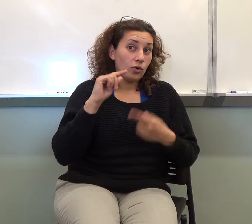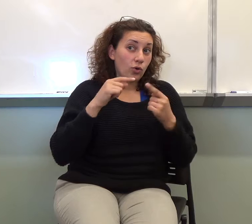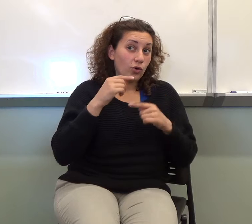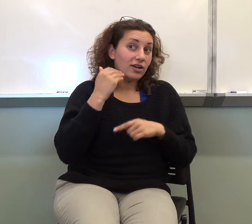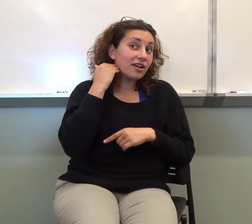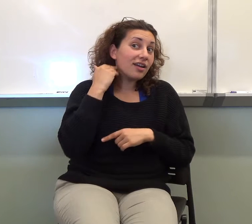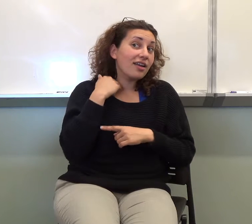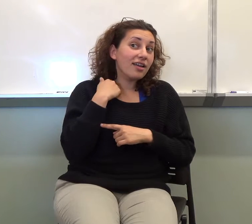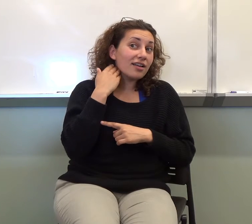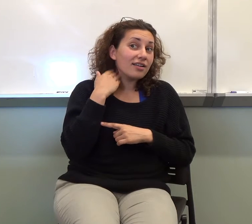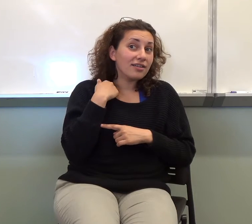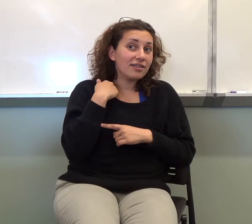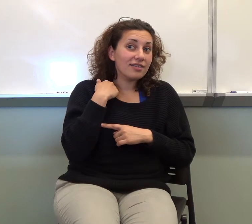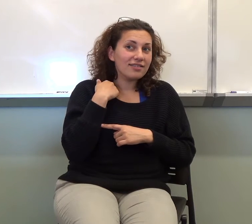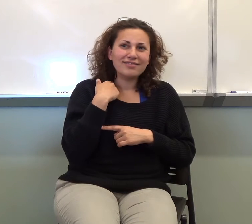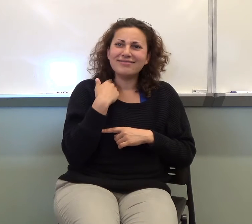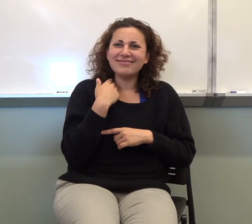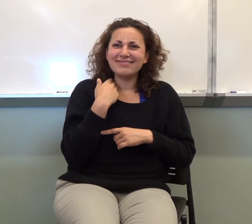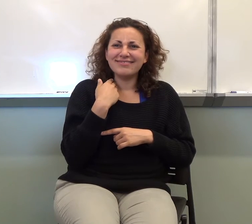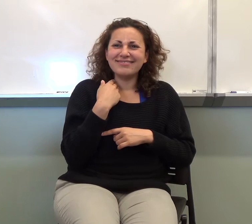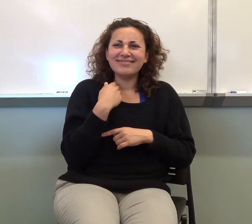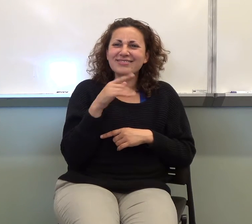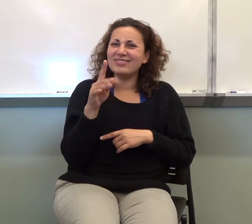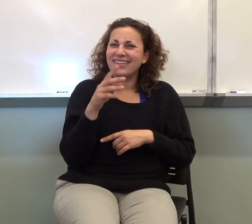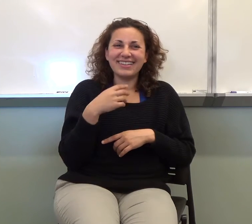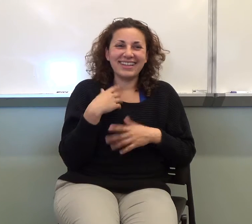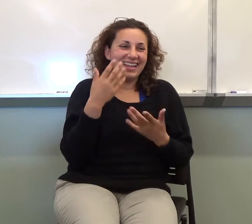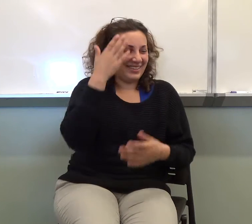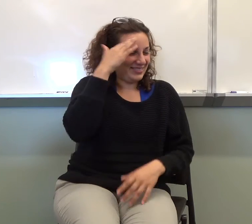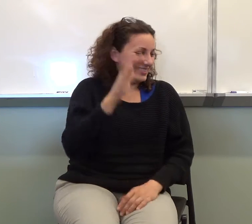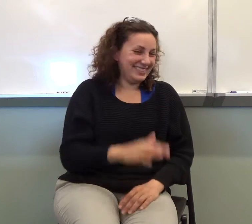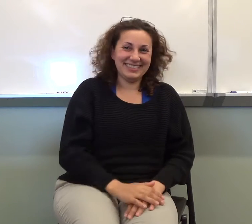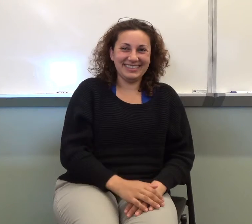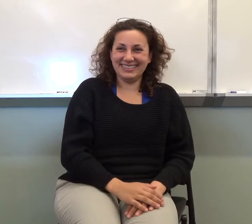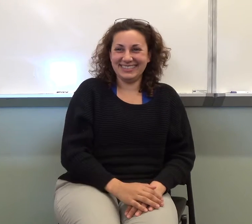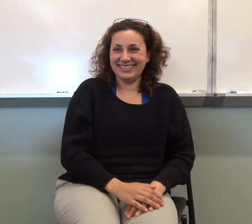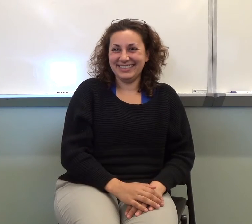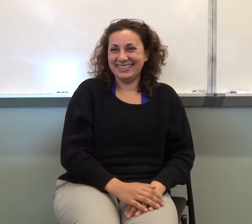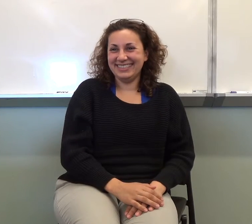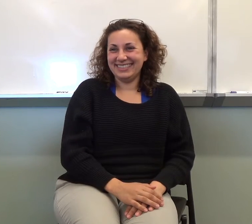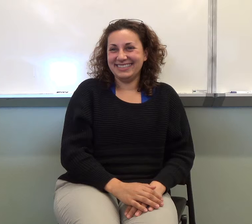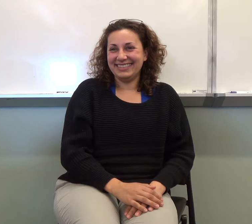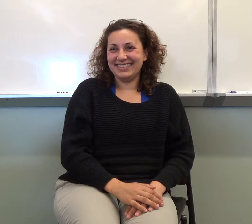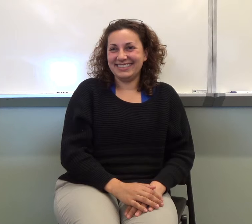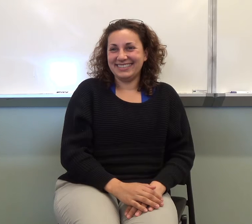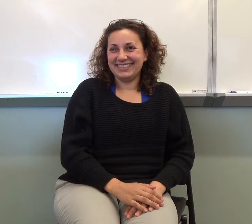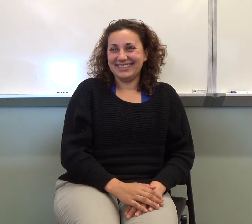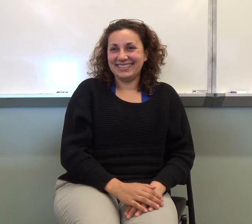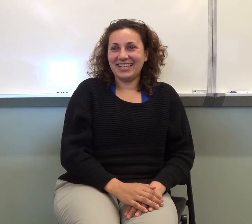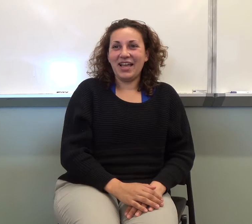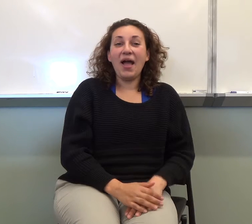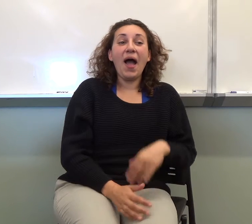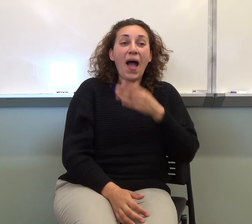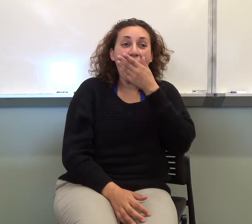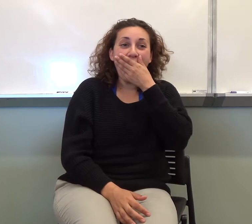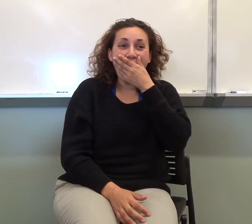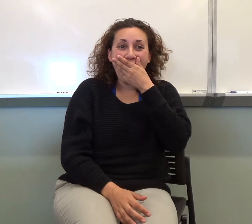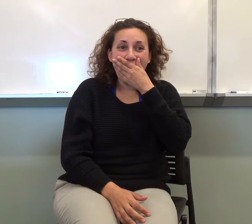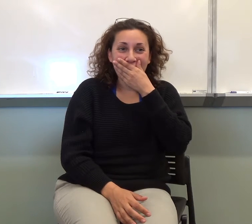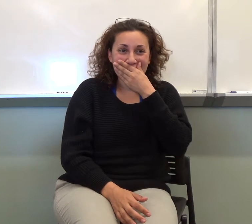the probability of coming up with 2 5s, that counting is very tricky. You actually have